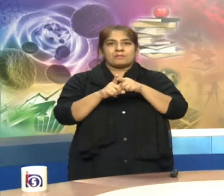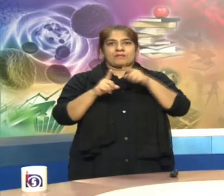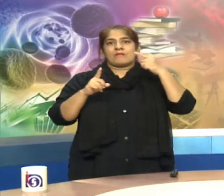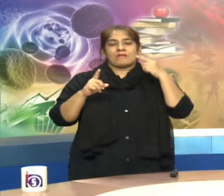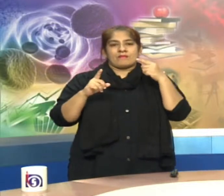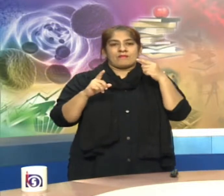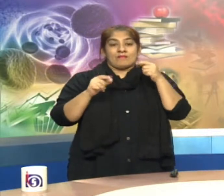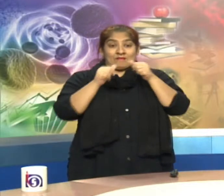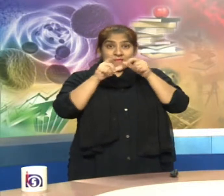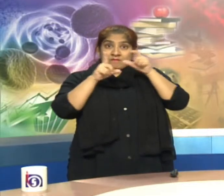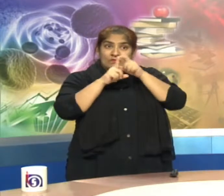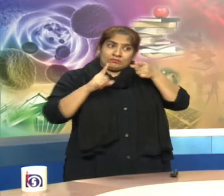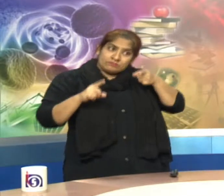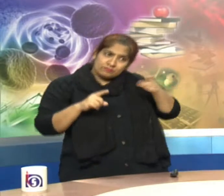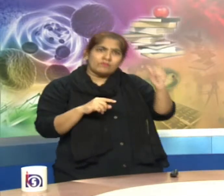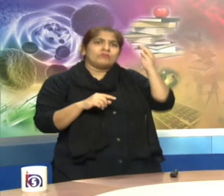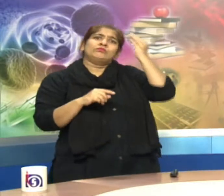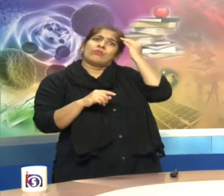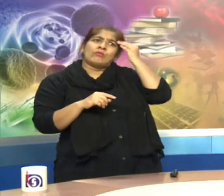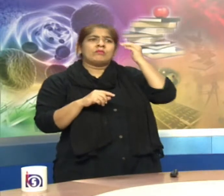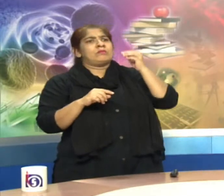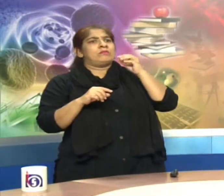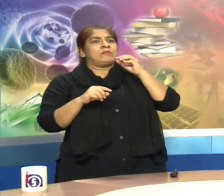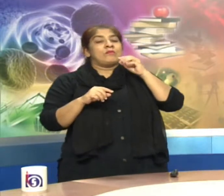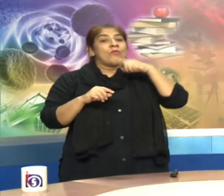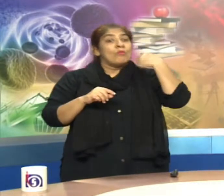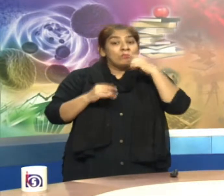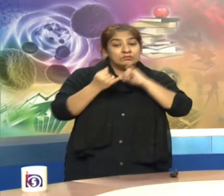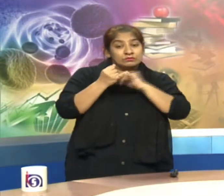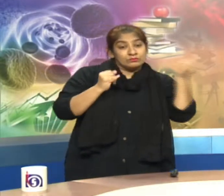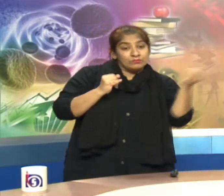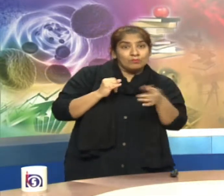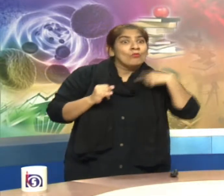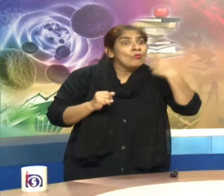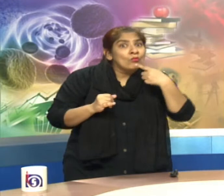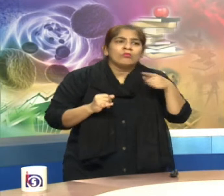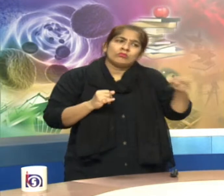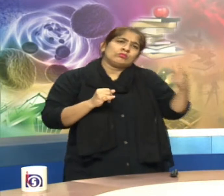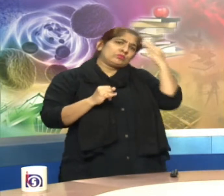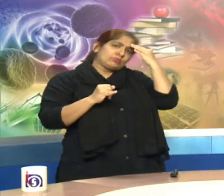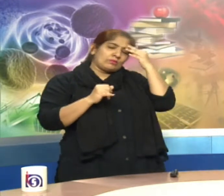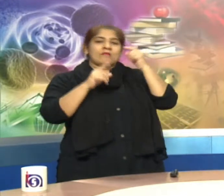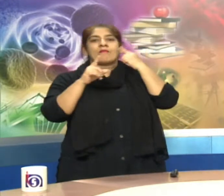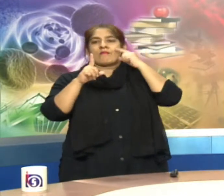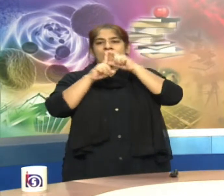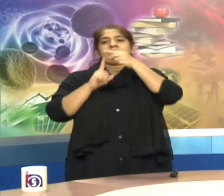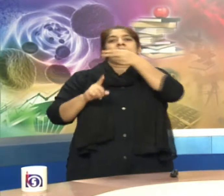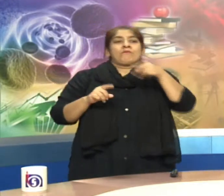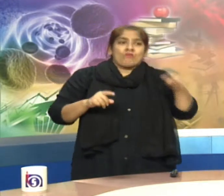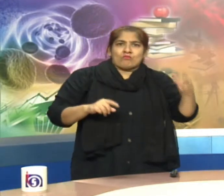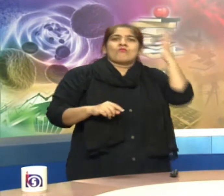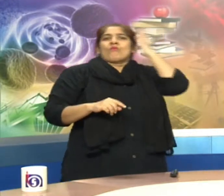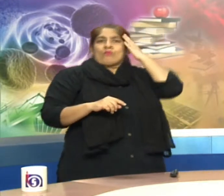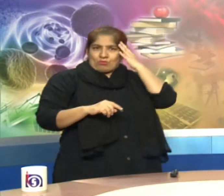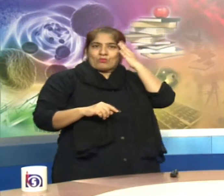third word in the third row, which you can see, is sponsors. So who are the sponsors?